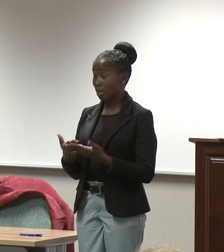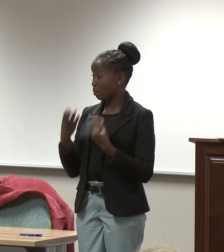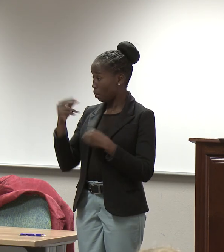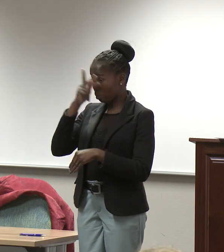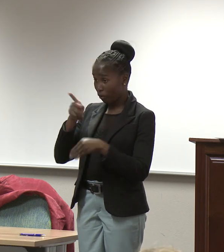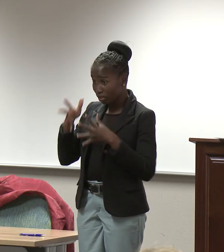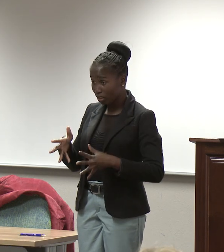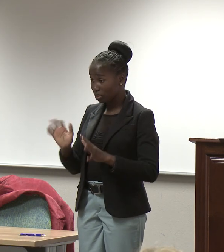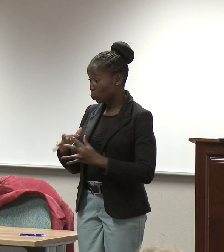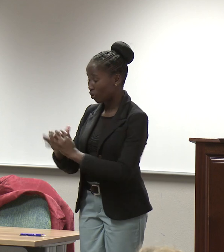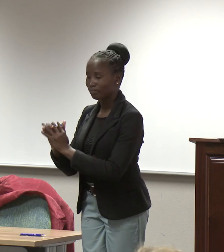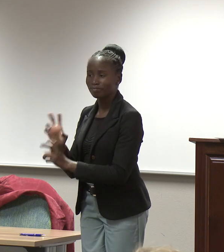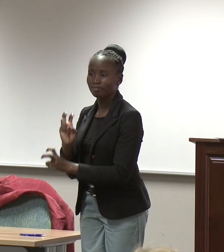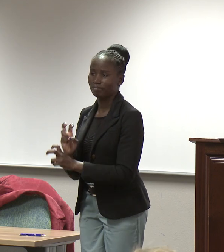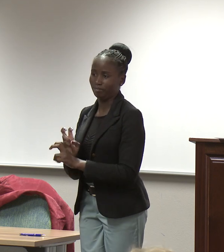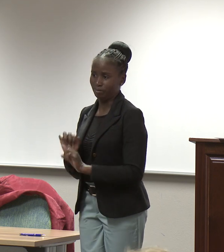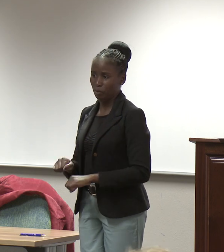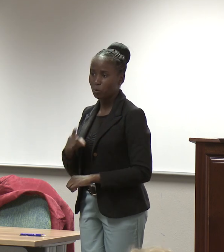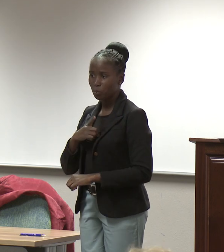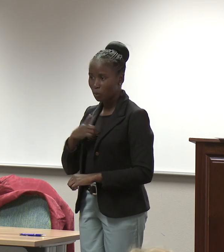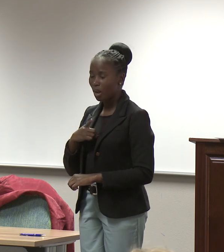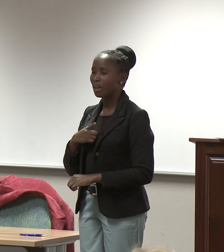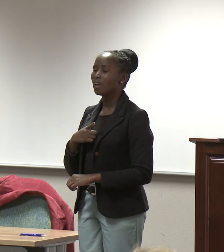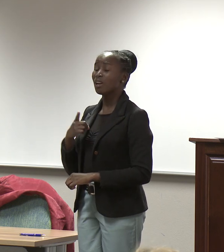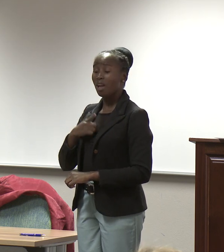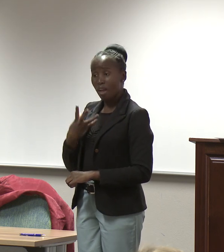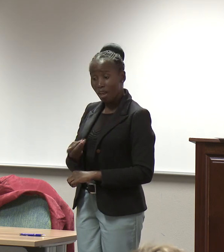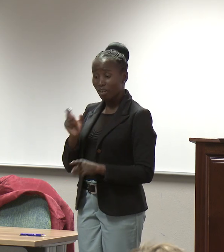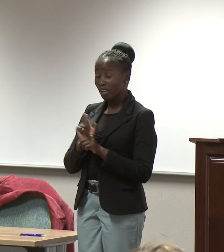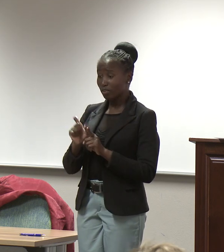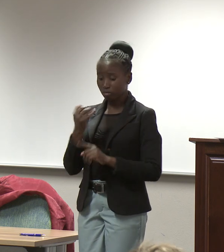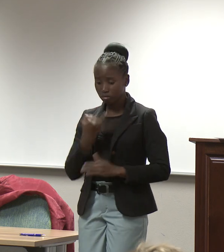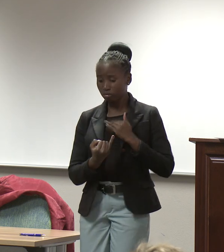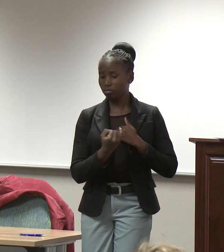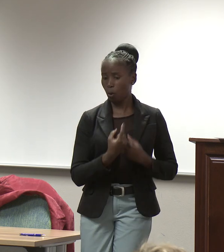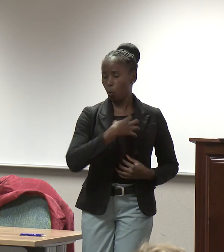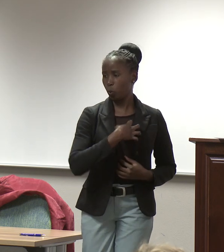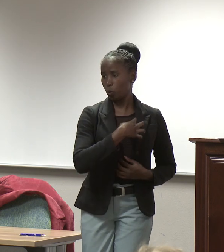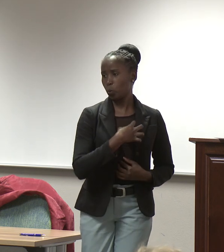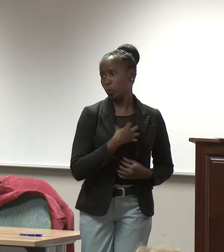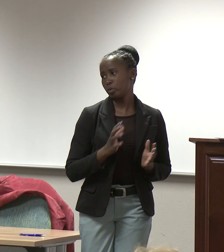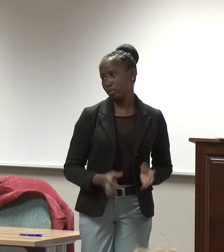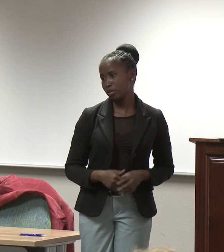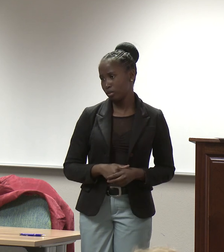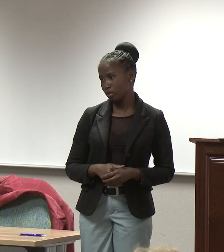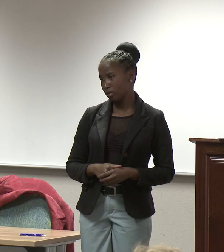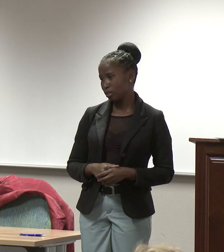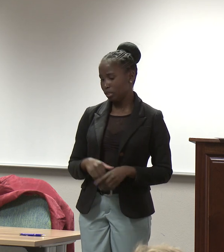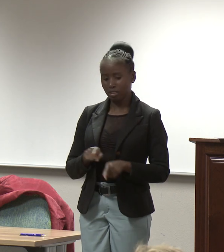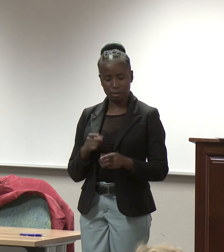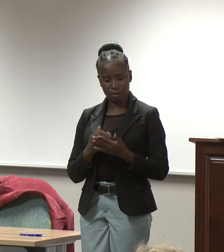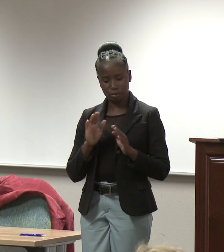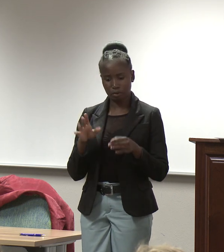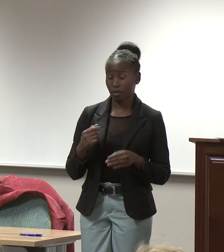top, not only because they have a culture of individualism, which comes from the idea of originality of the scholars. So if